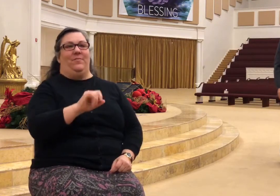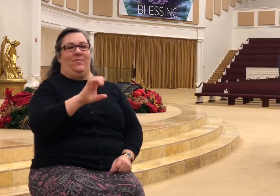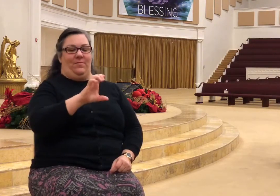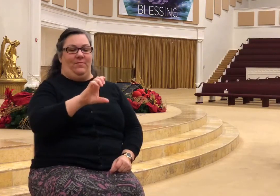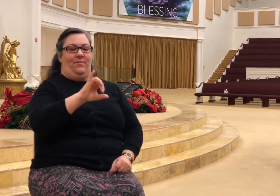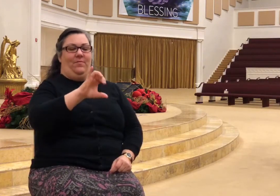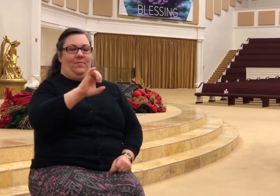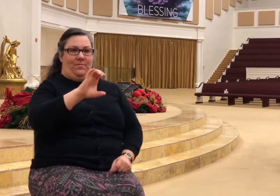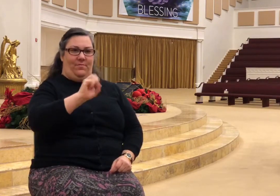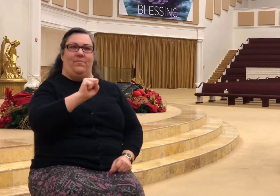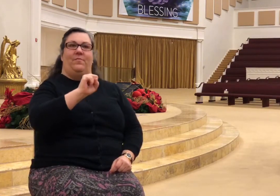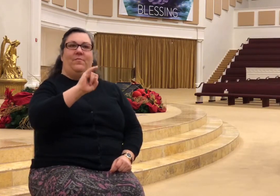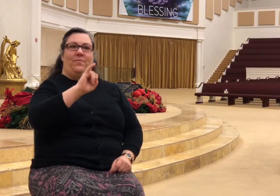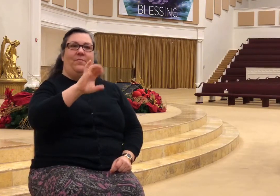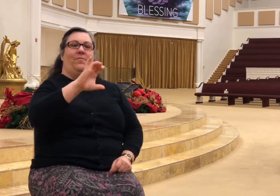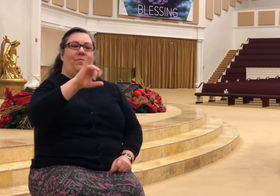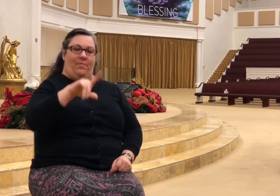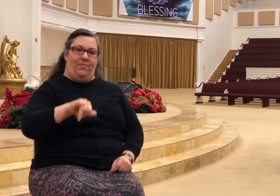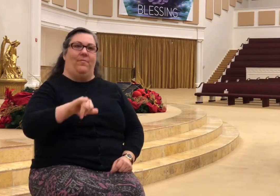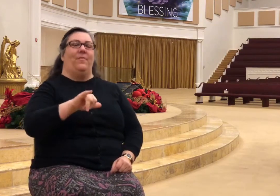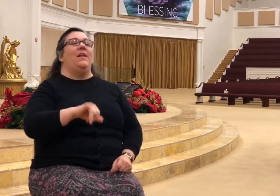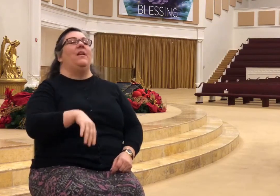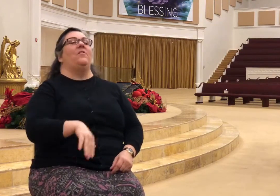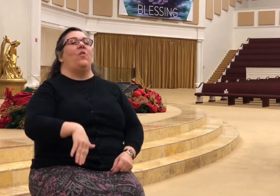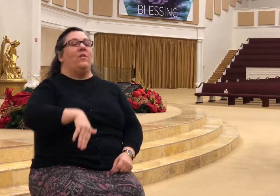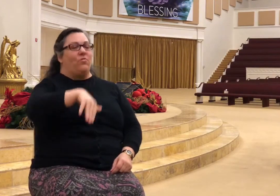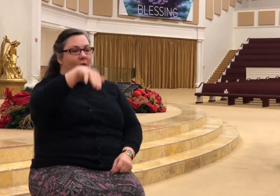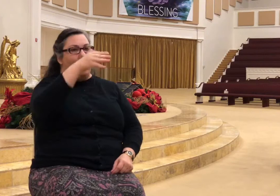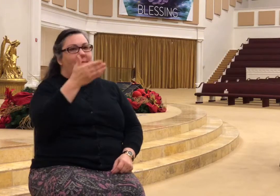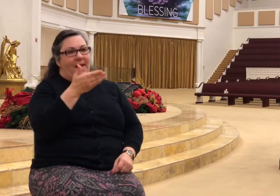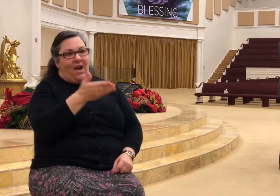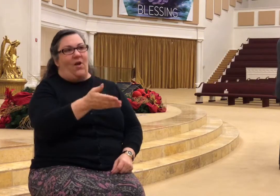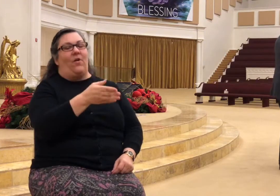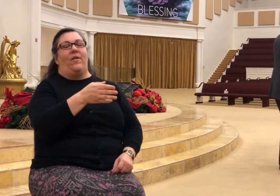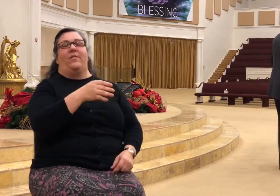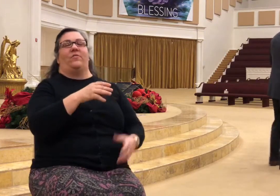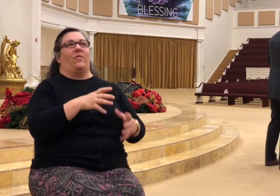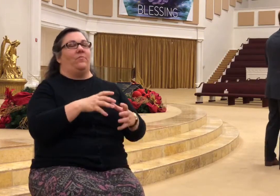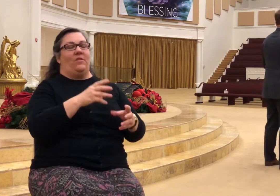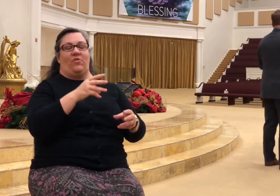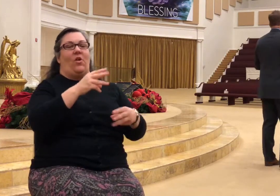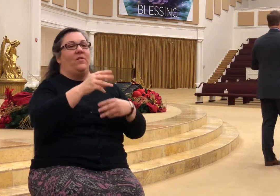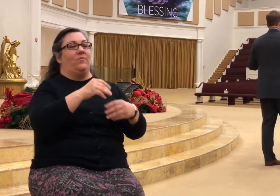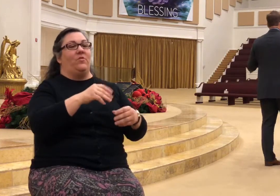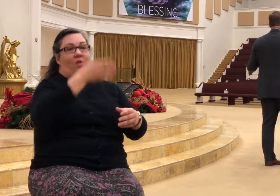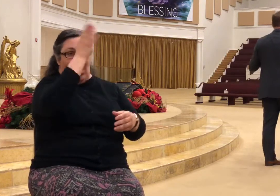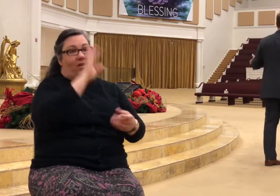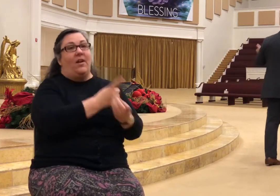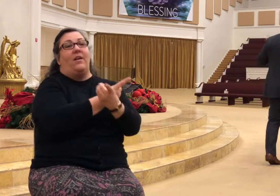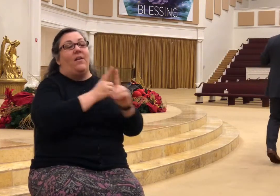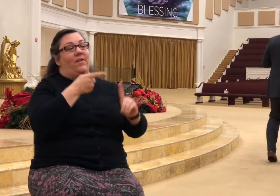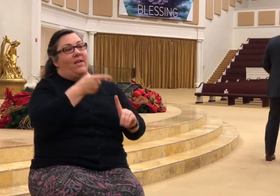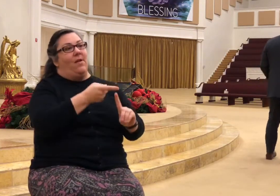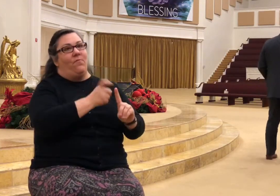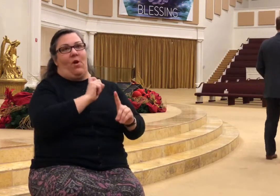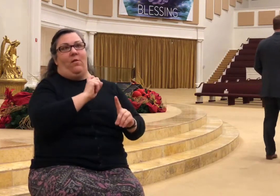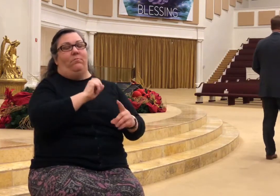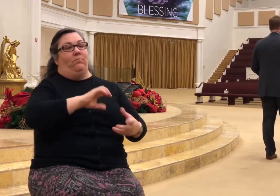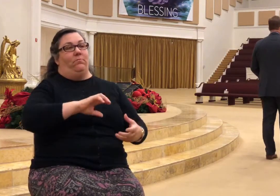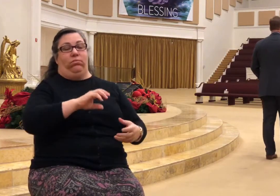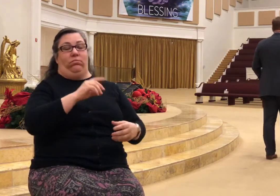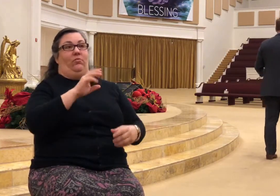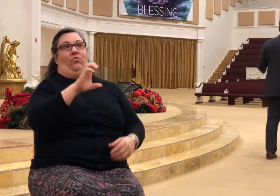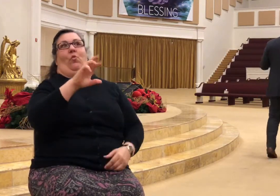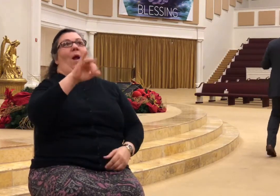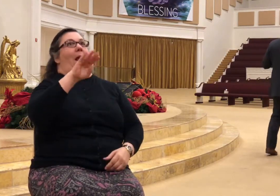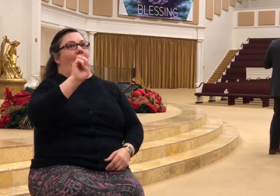of how God brought him out of a world of crime and the syndicate and on, and just an amazing testimony of what God has done in his